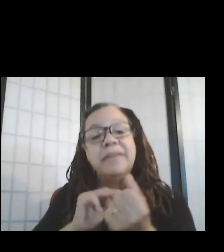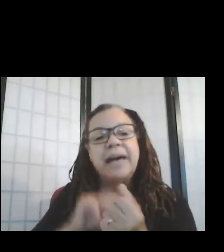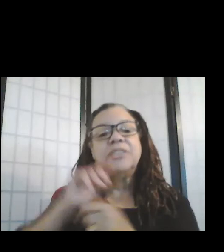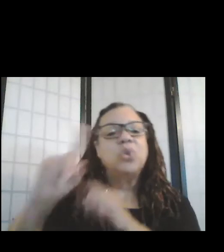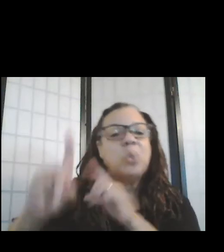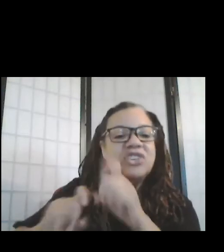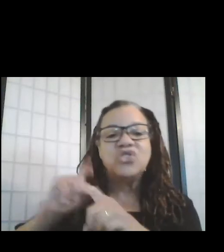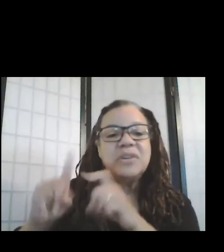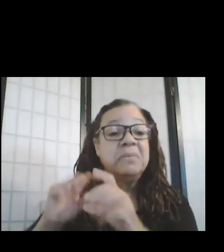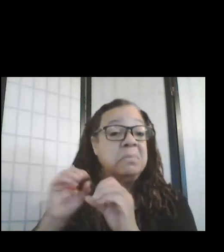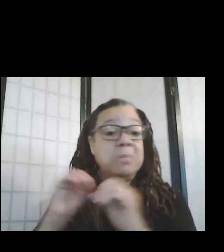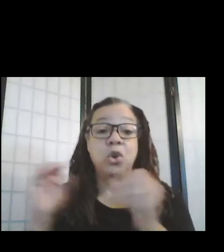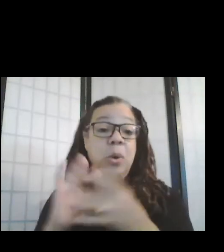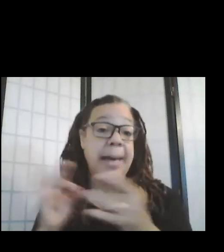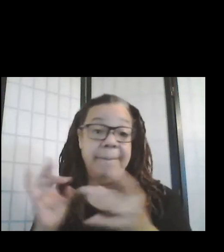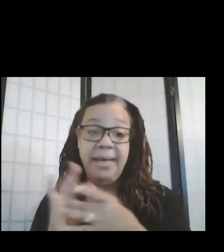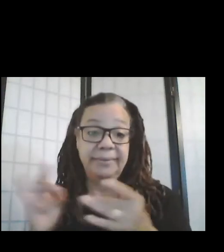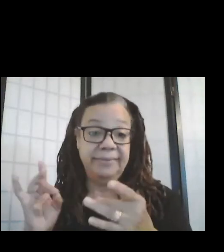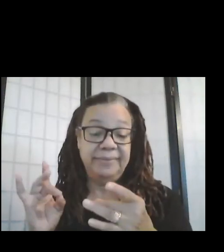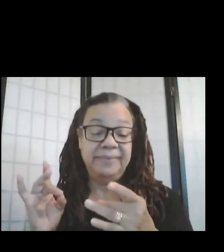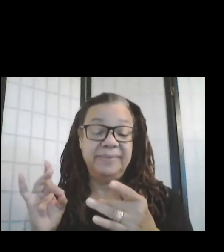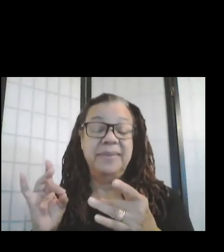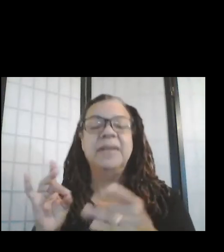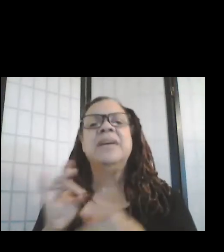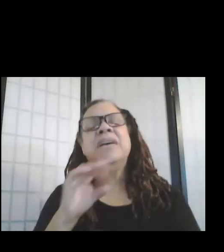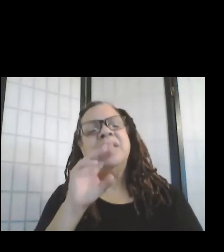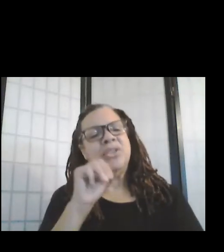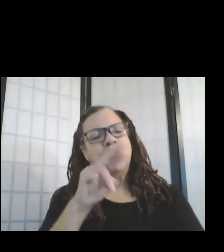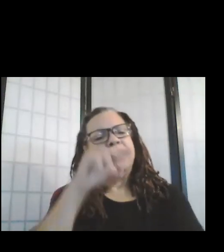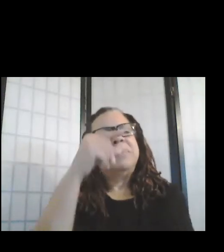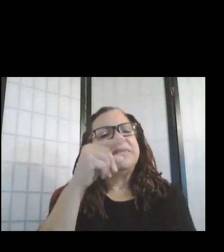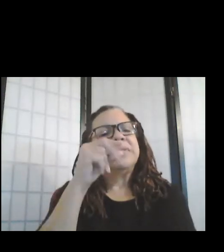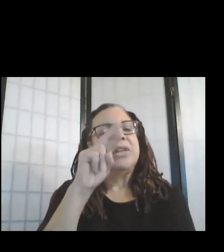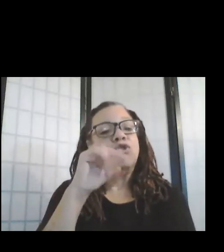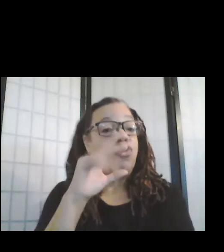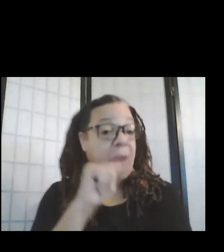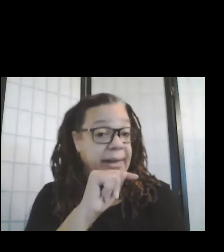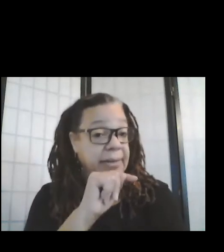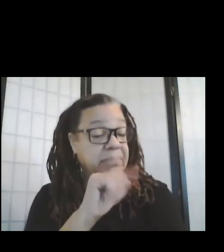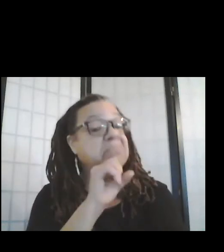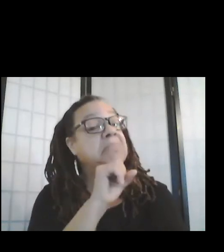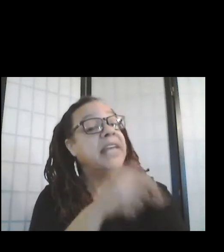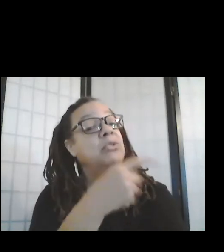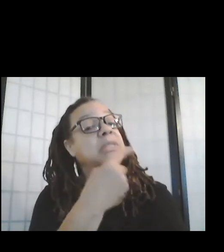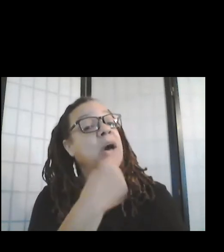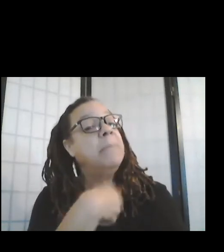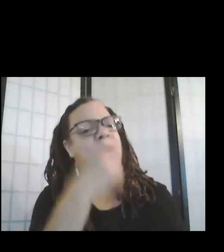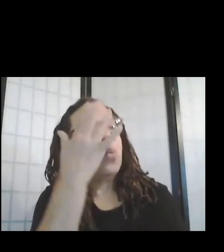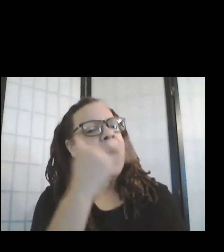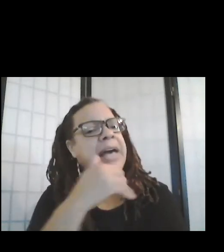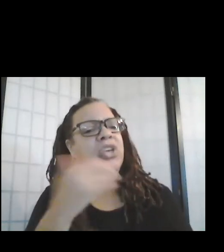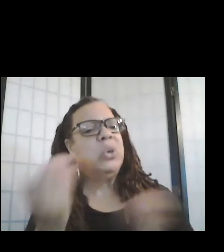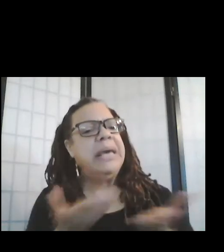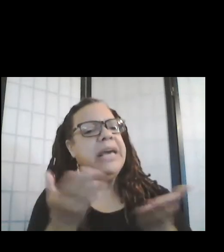but offering no comment. "Now, Mr. Grant," said the doctor, "can you tell me why you're here